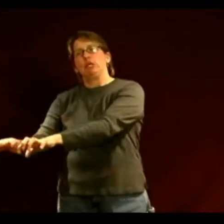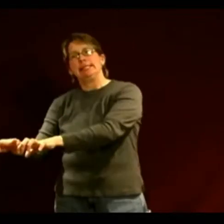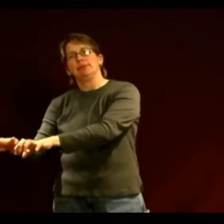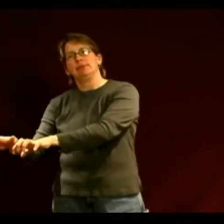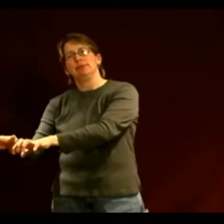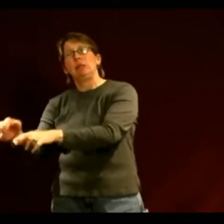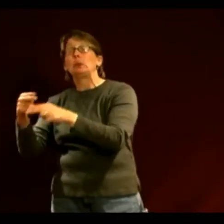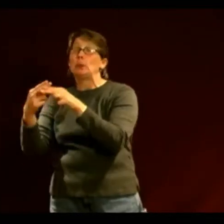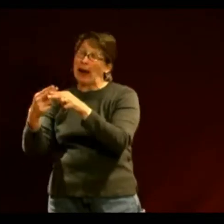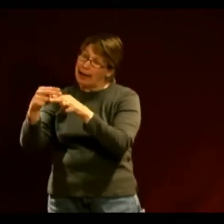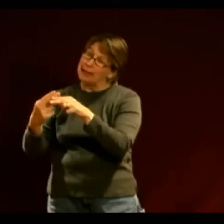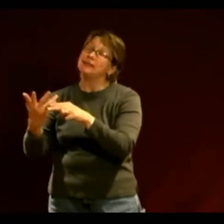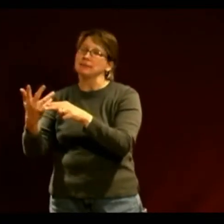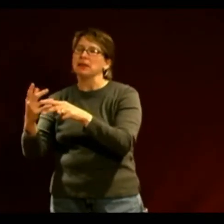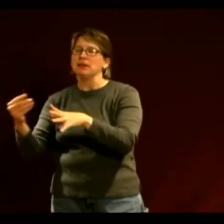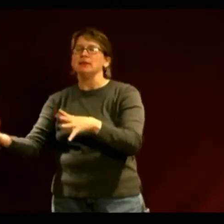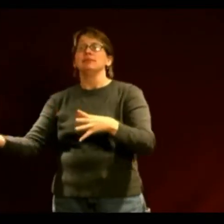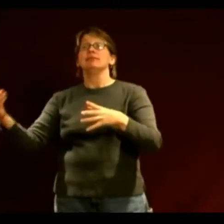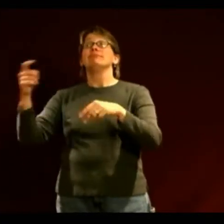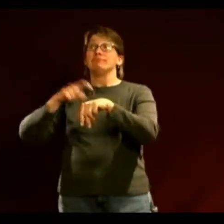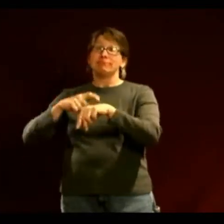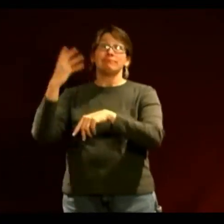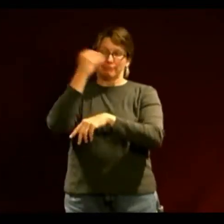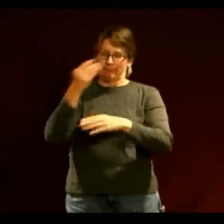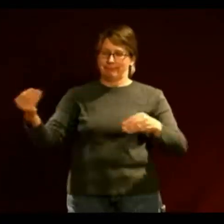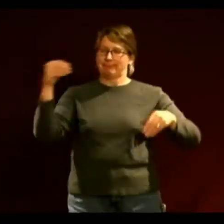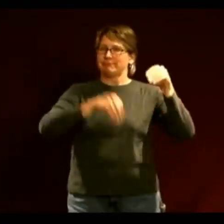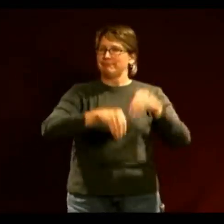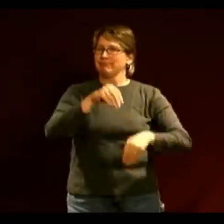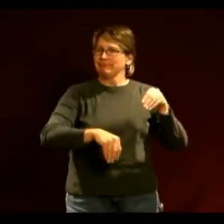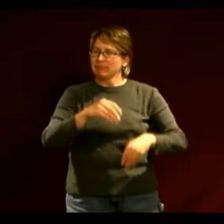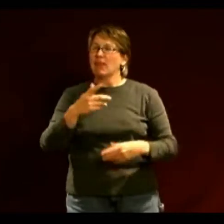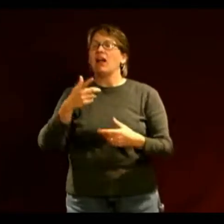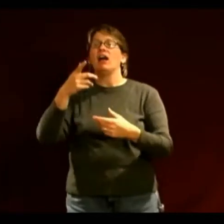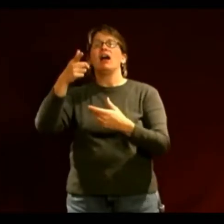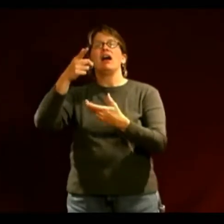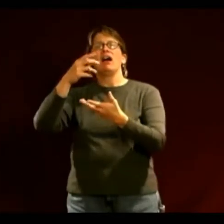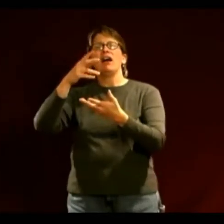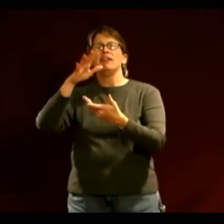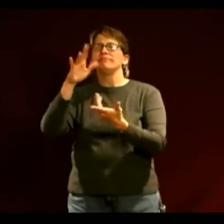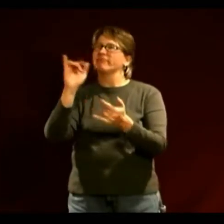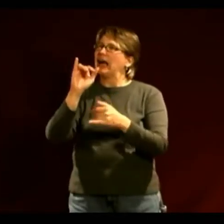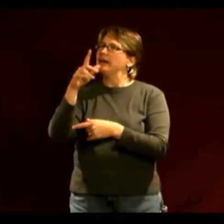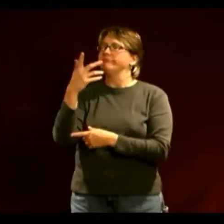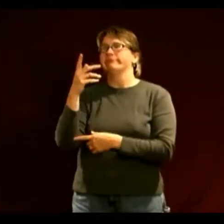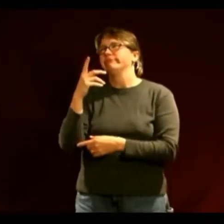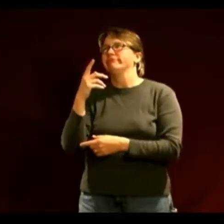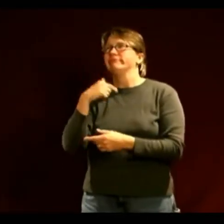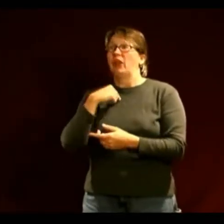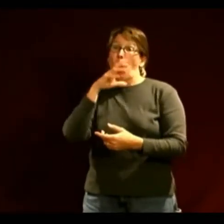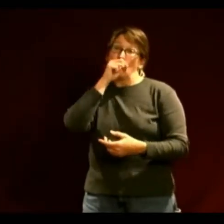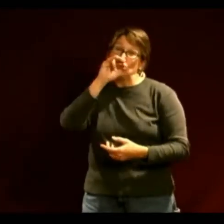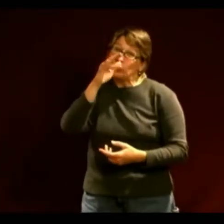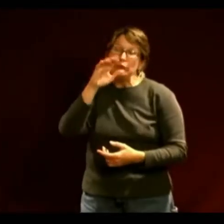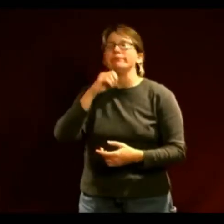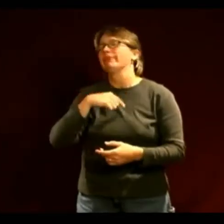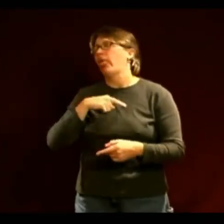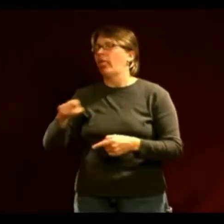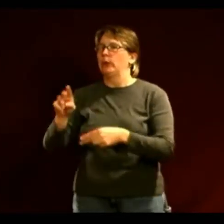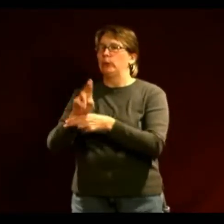And anyway, it helps the food not to leak out of the bags. So what I do is I just put it in the cook the food, put it in the vacuum seal it, and then put it in the